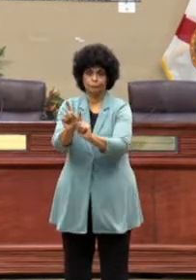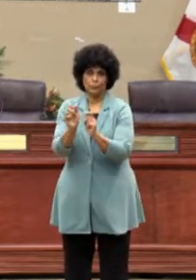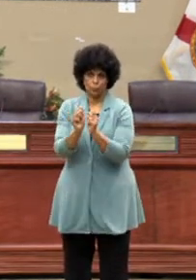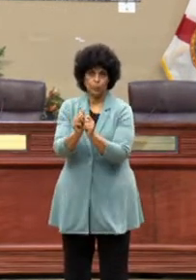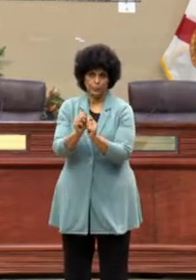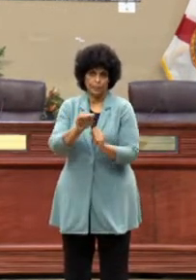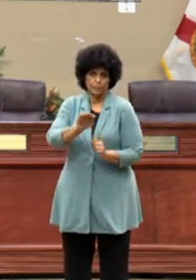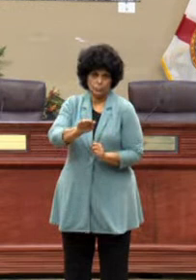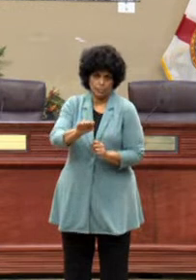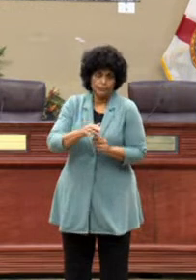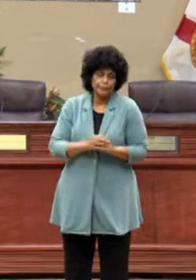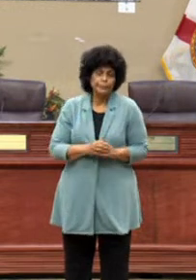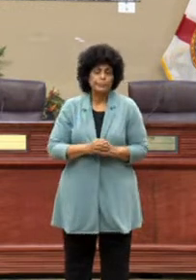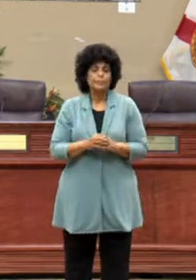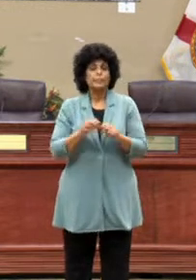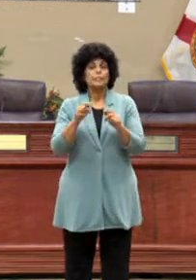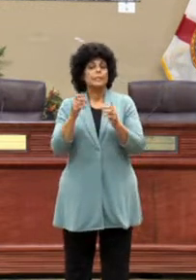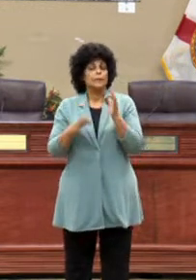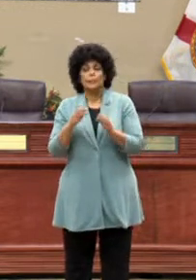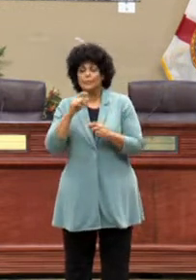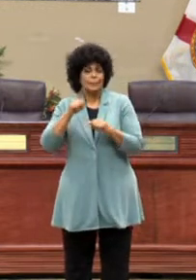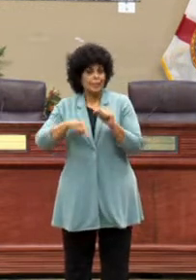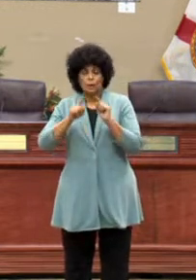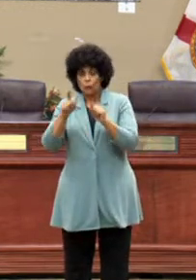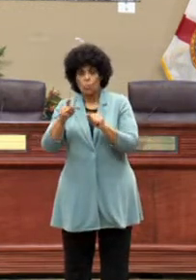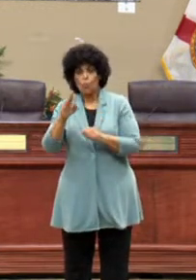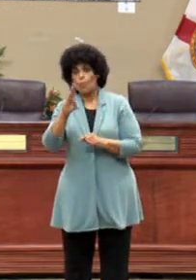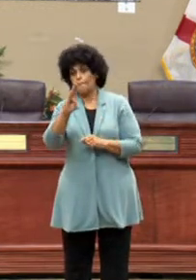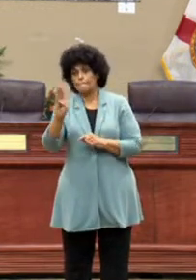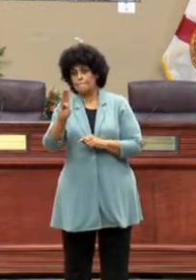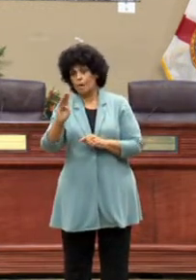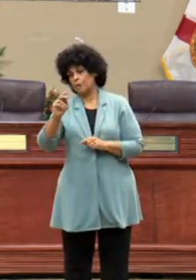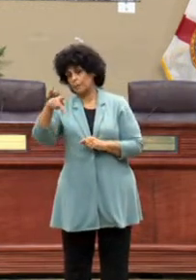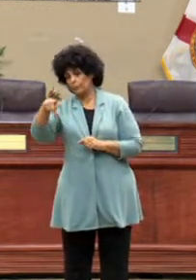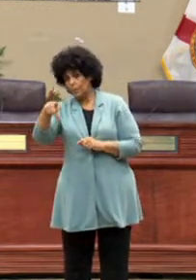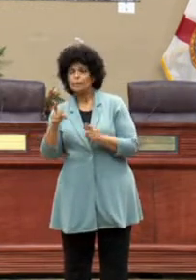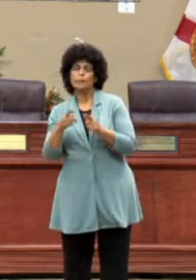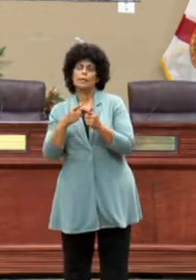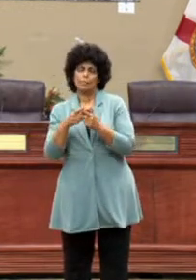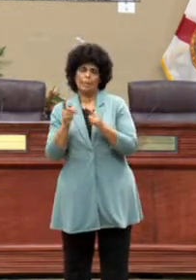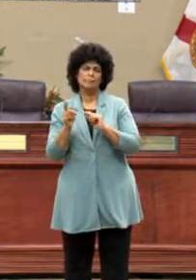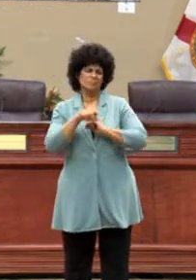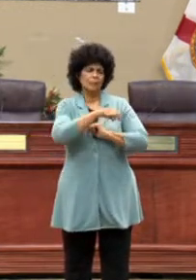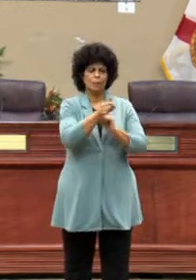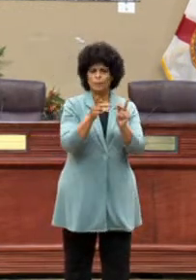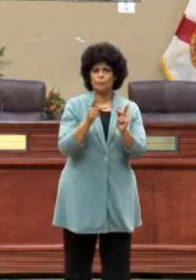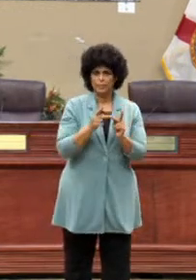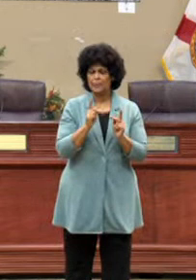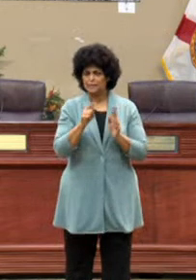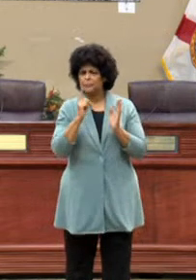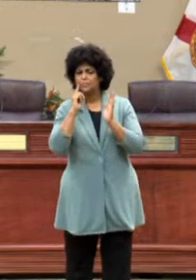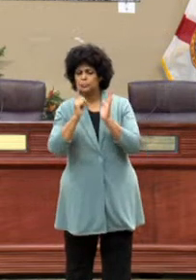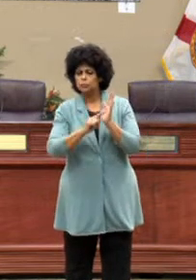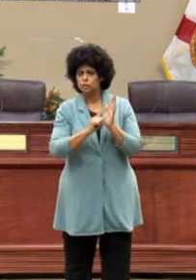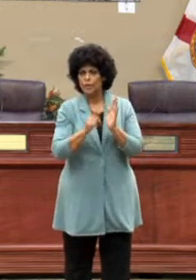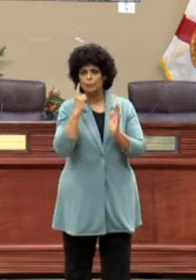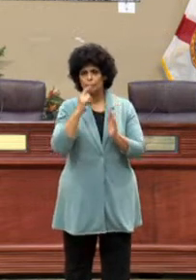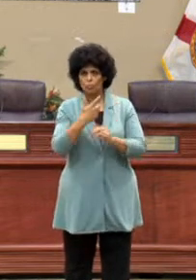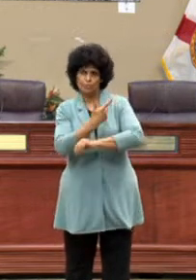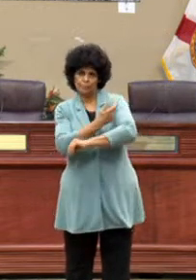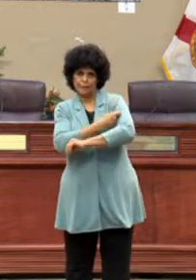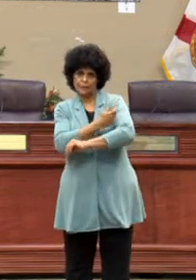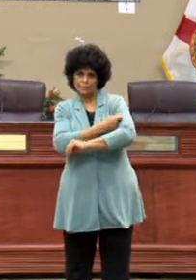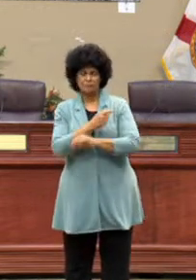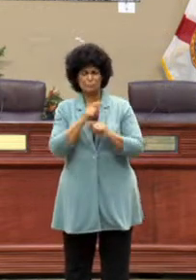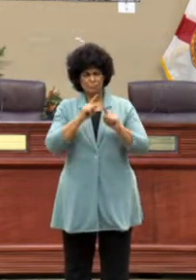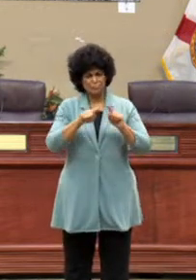other locations for eligible individuals to receive a COVID-19 vaccine in Orange County. Vaccines are administered at